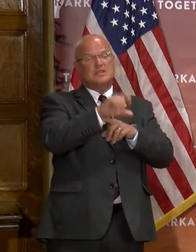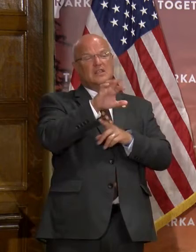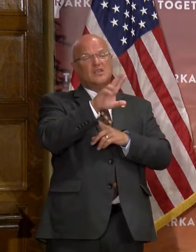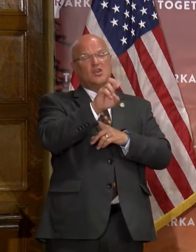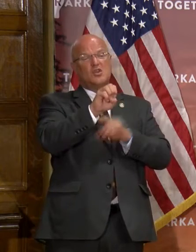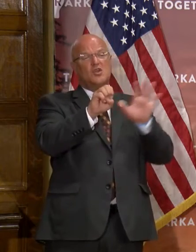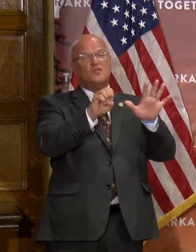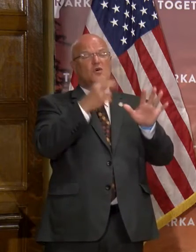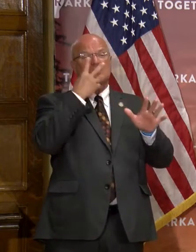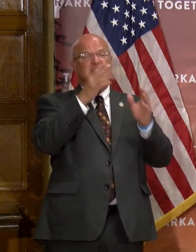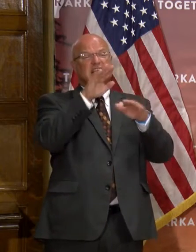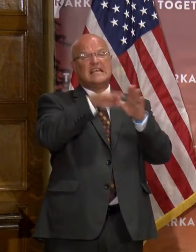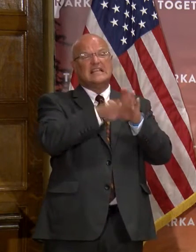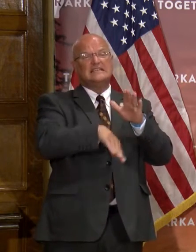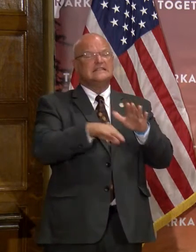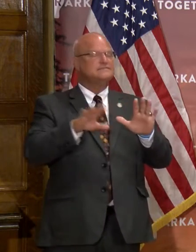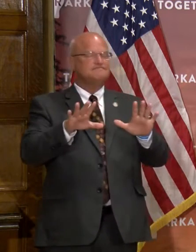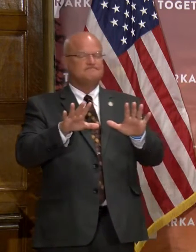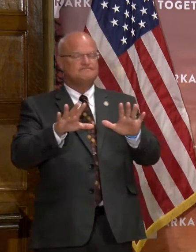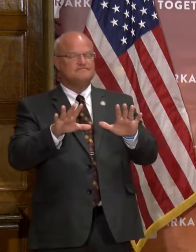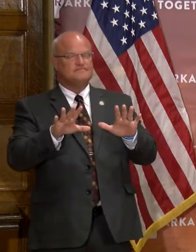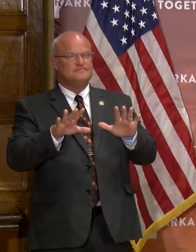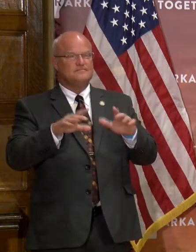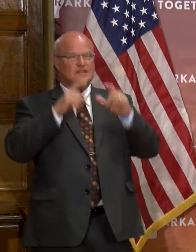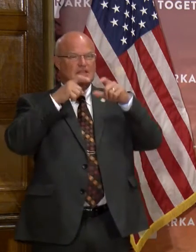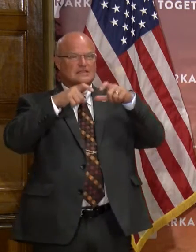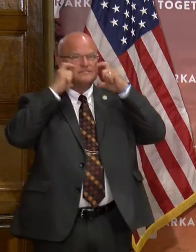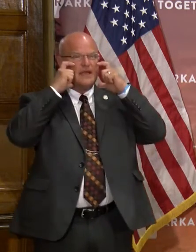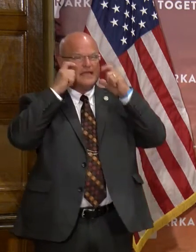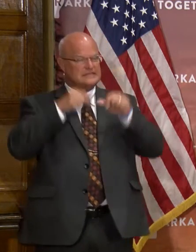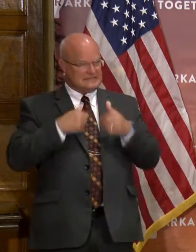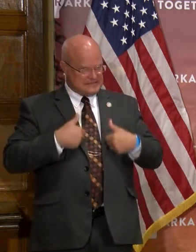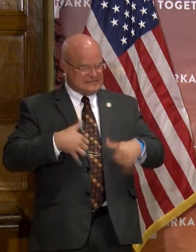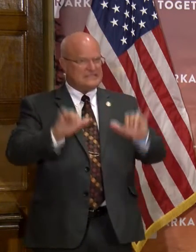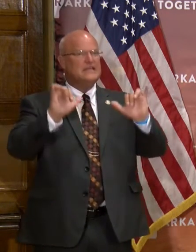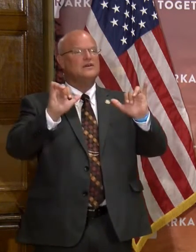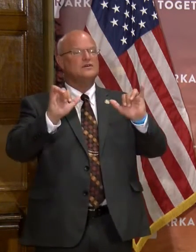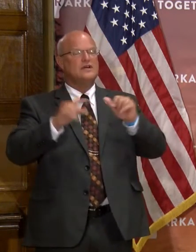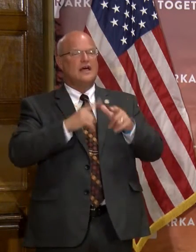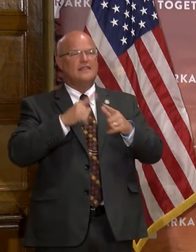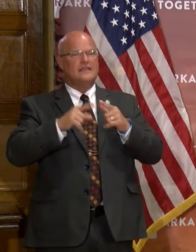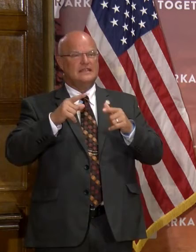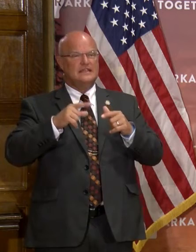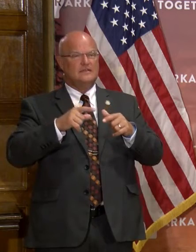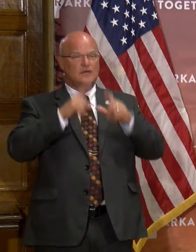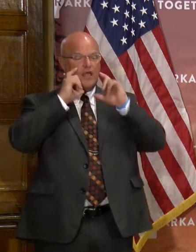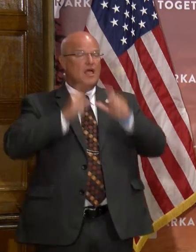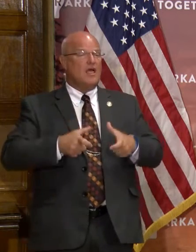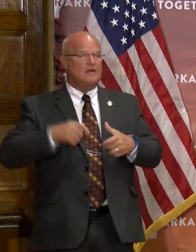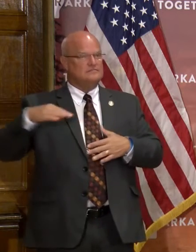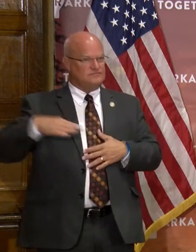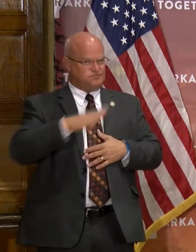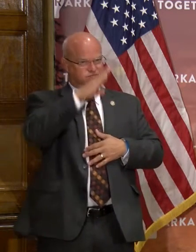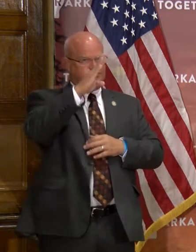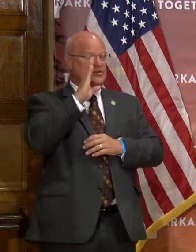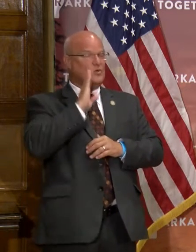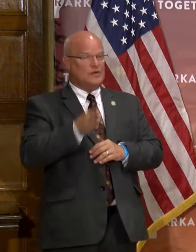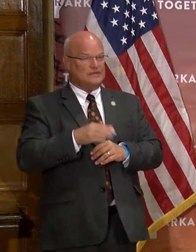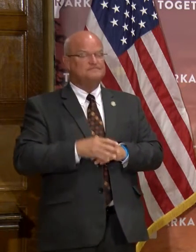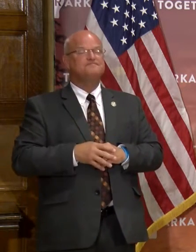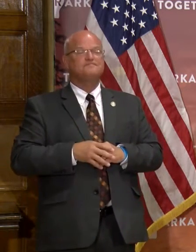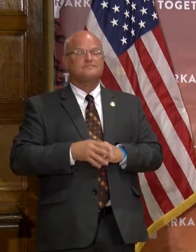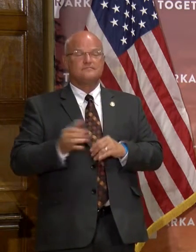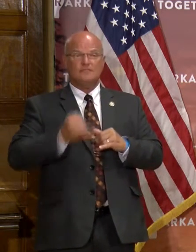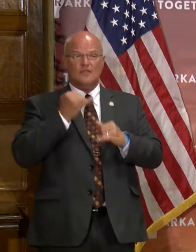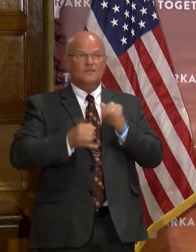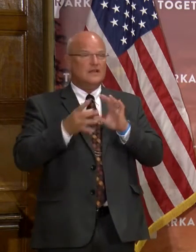curve, or we're seeing less, but we need to keep this up, because if we don't, then these will come back again. And then my final comment today will